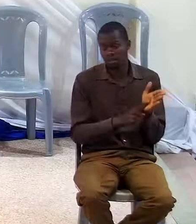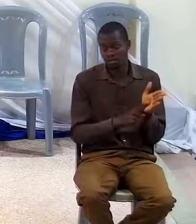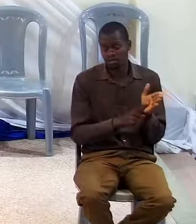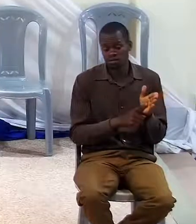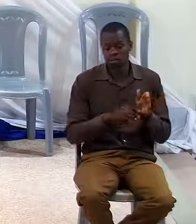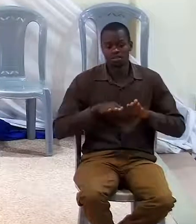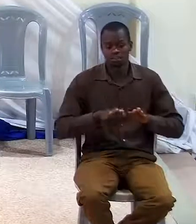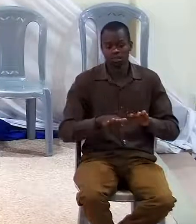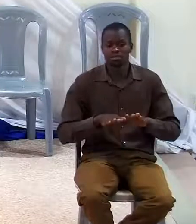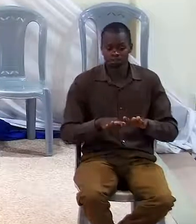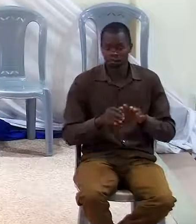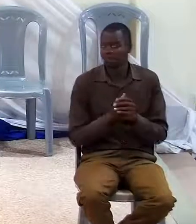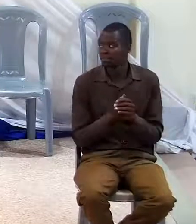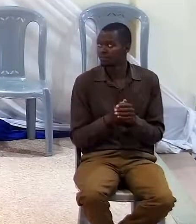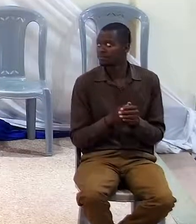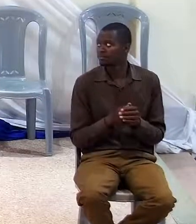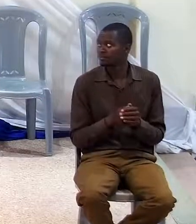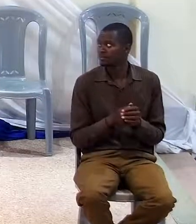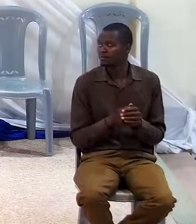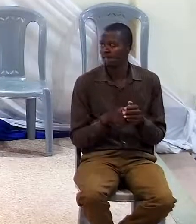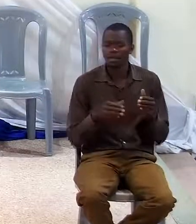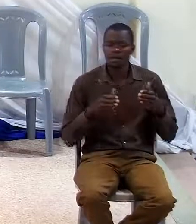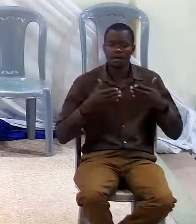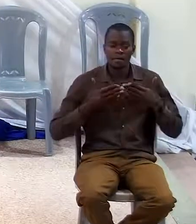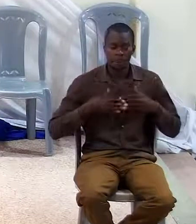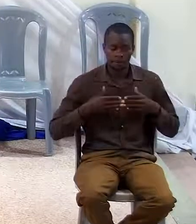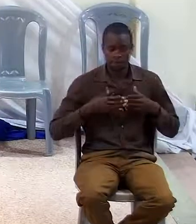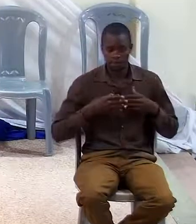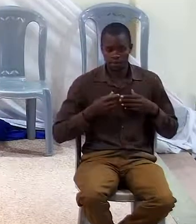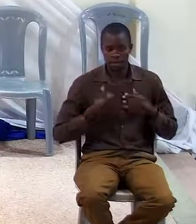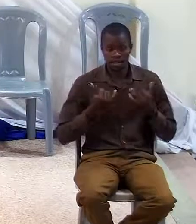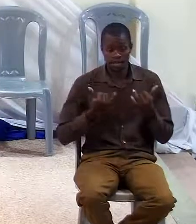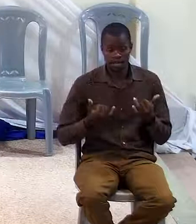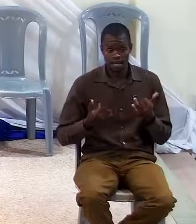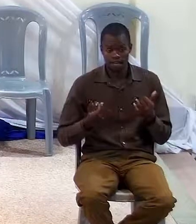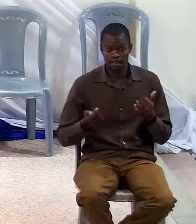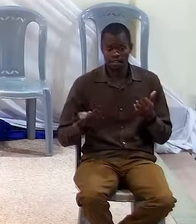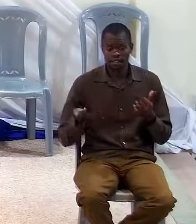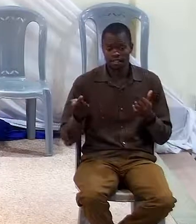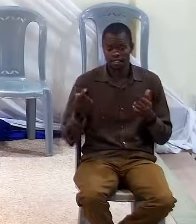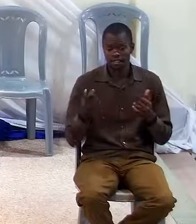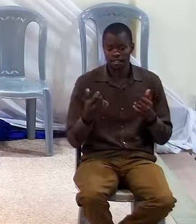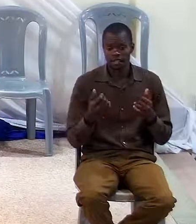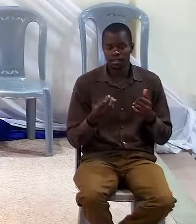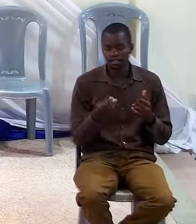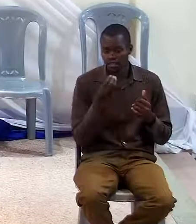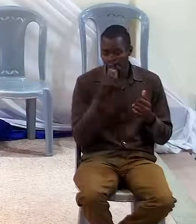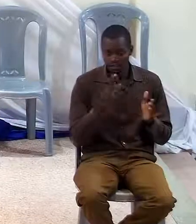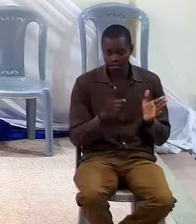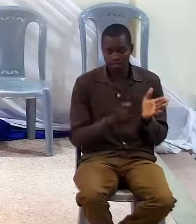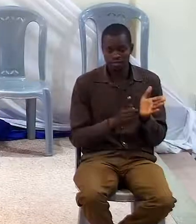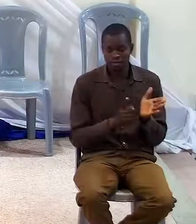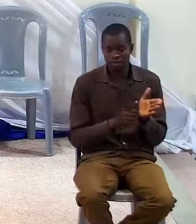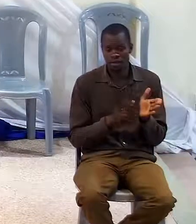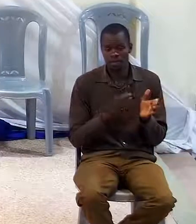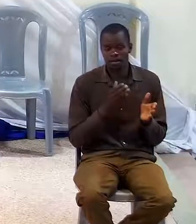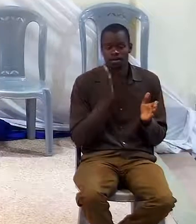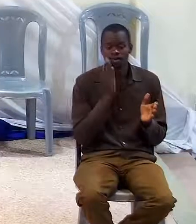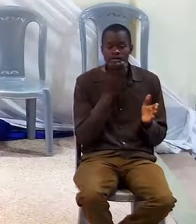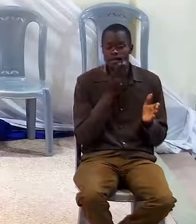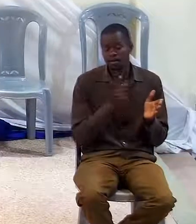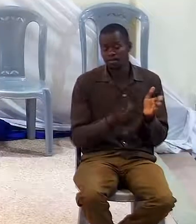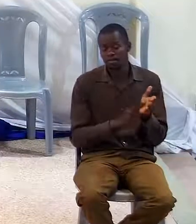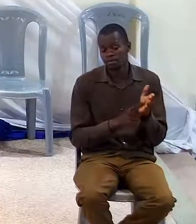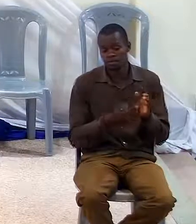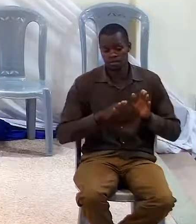People now have the tendency of eating brown. I can make a brown rice,